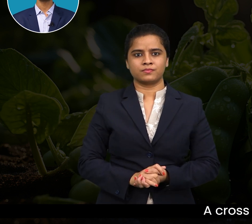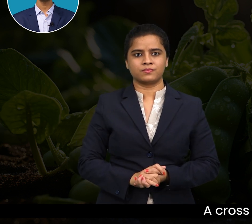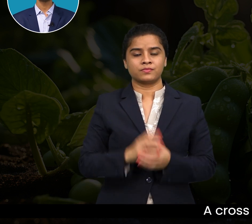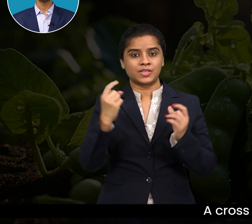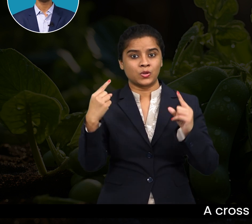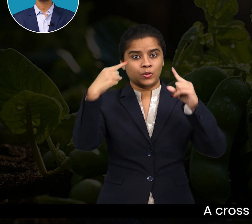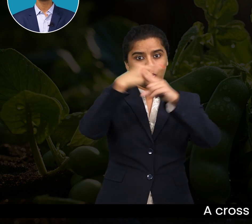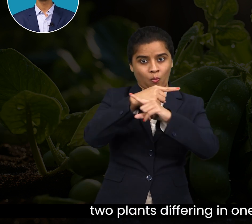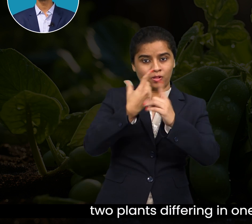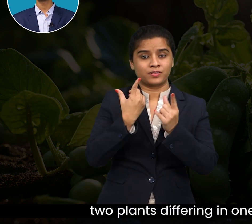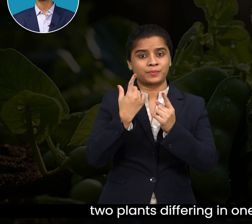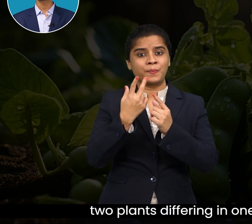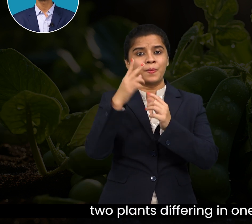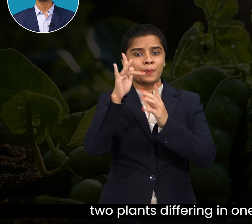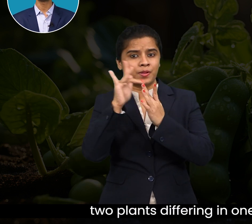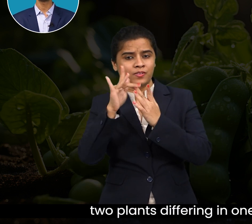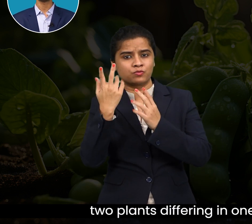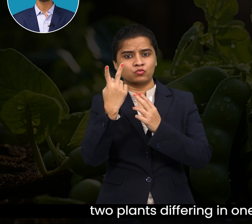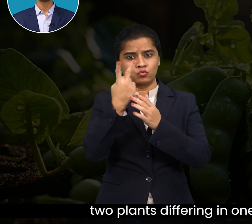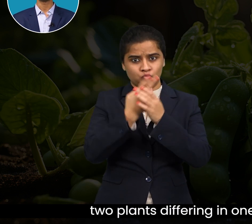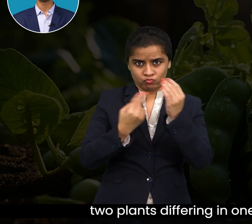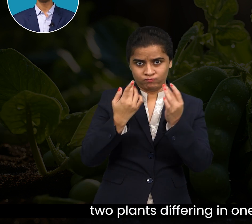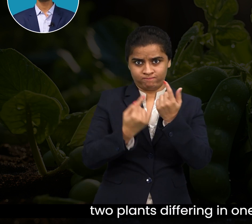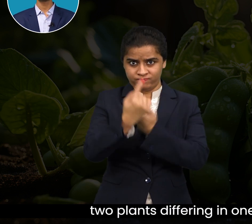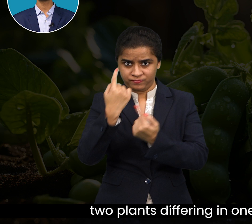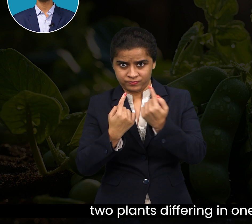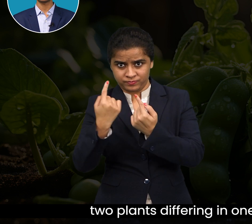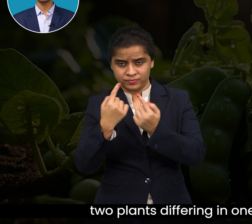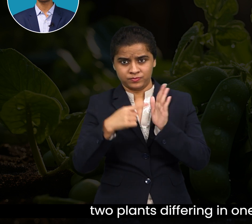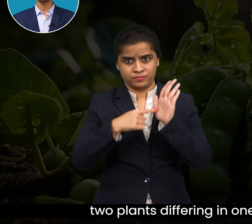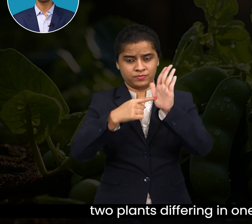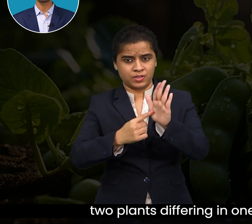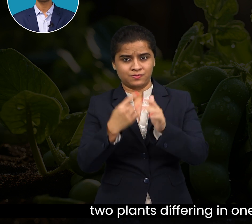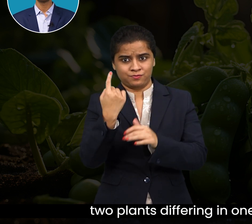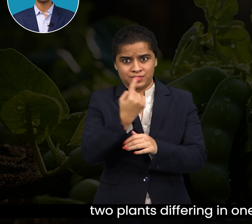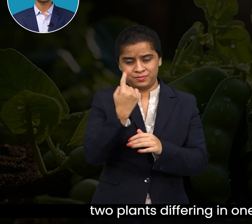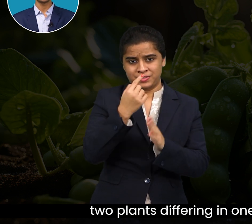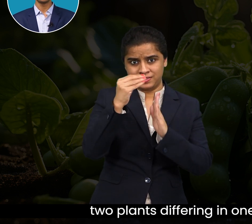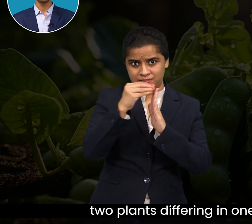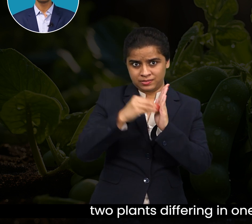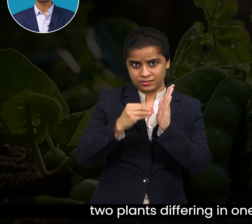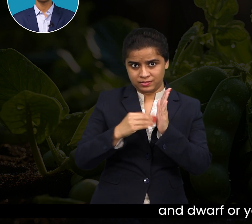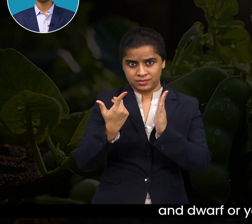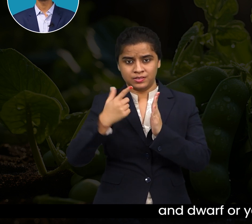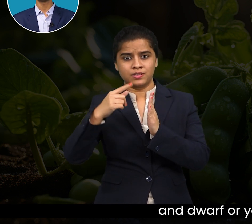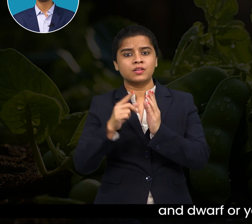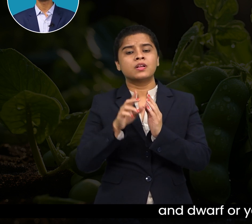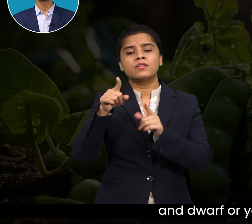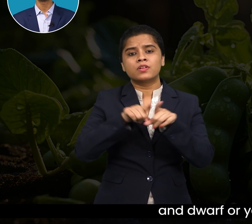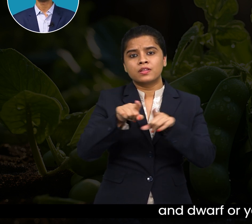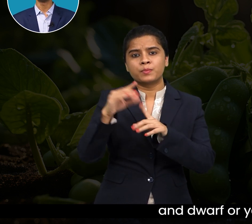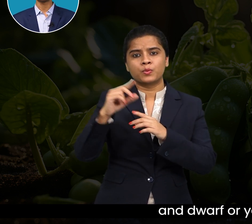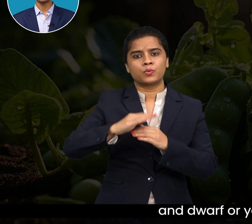A cross between two plants differing in one specific character like tall and